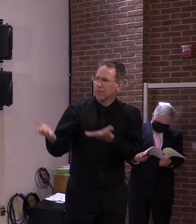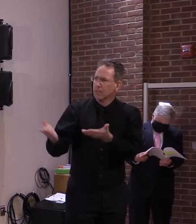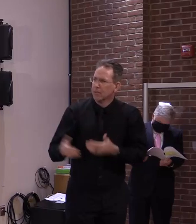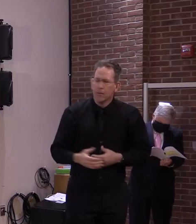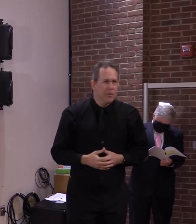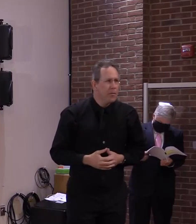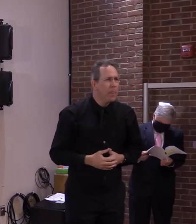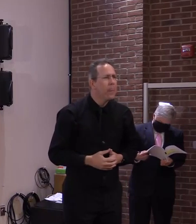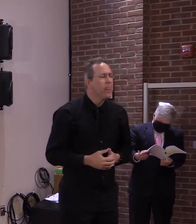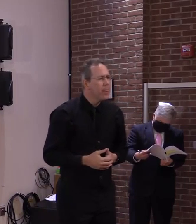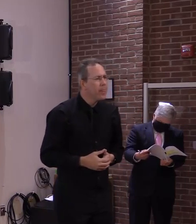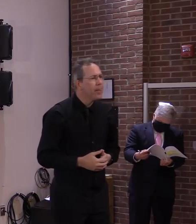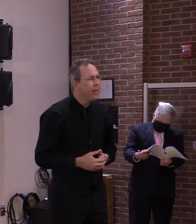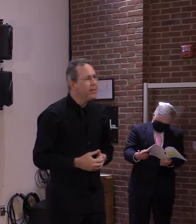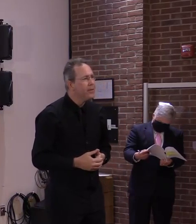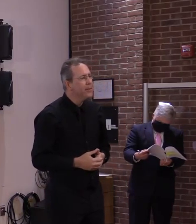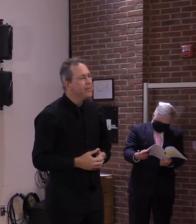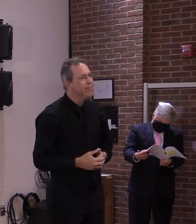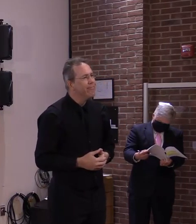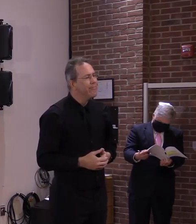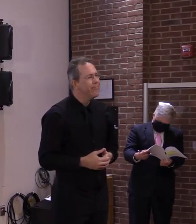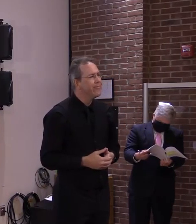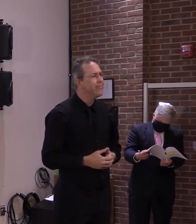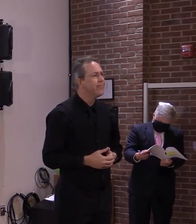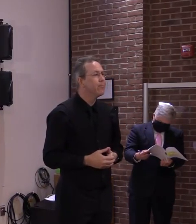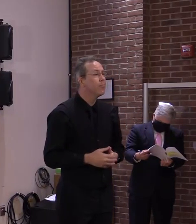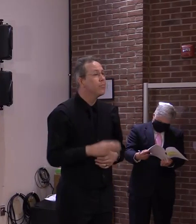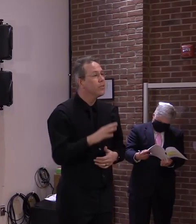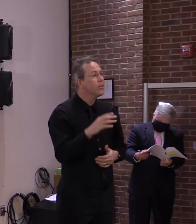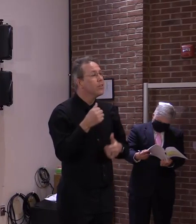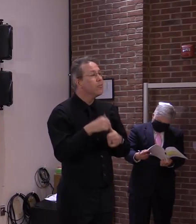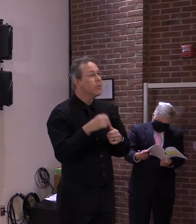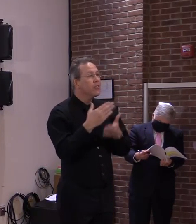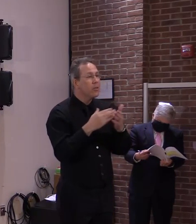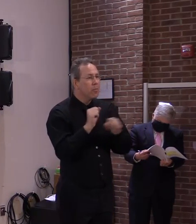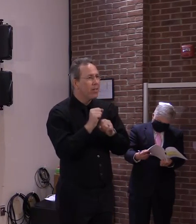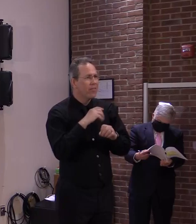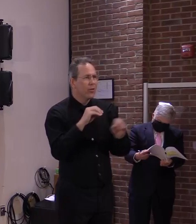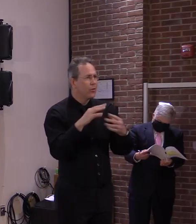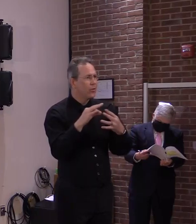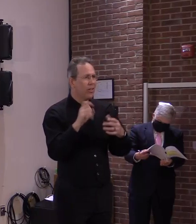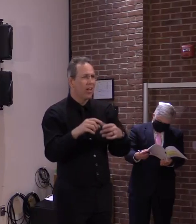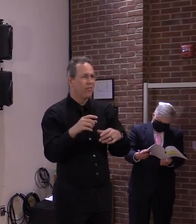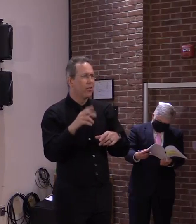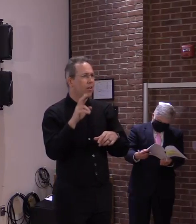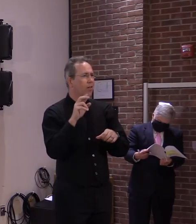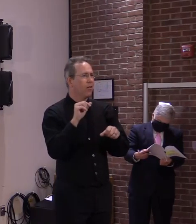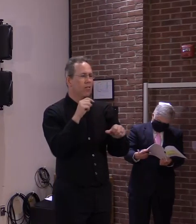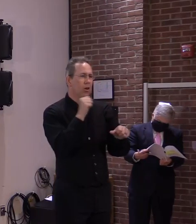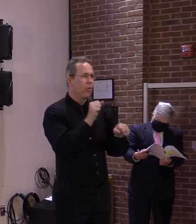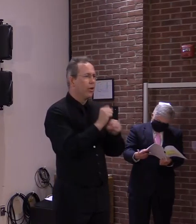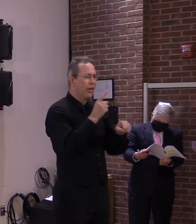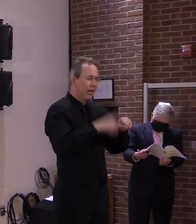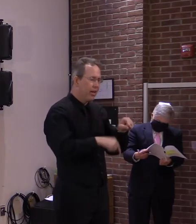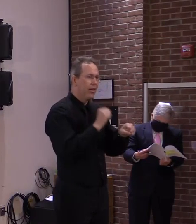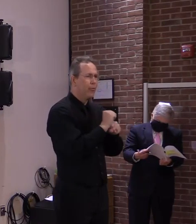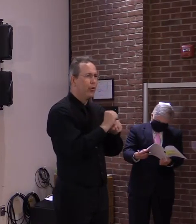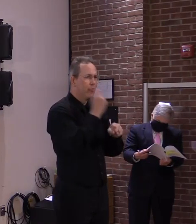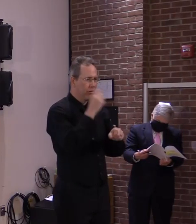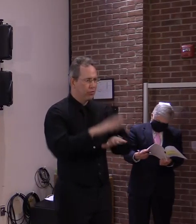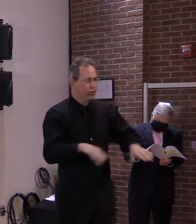I'm sensitive to those who can't go to work because they have childcare issues. And as we experienced up in